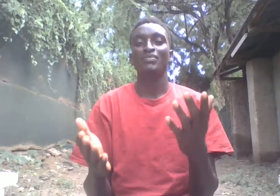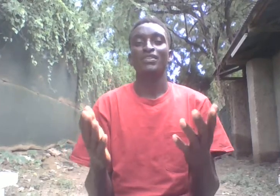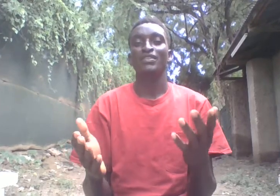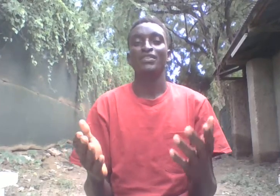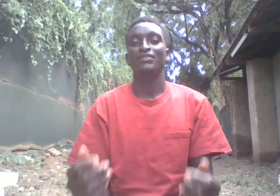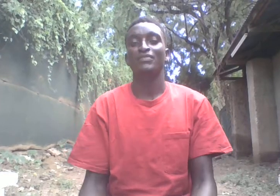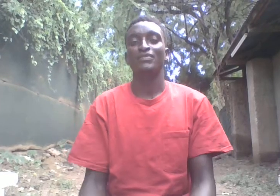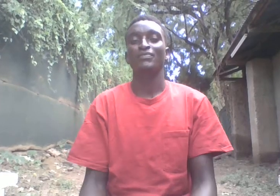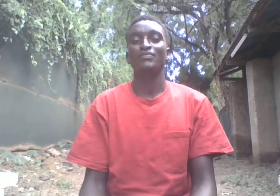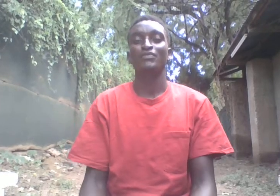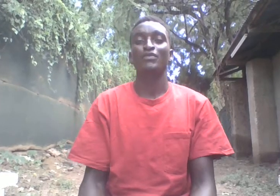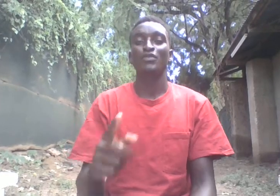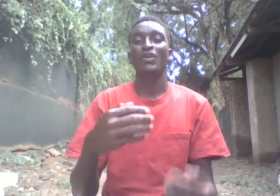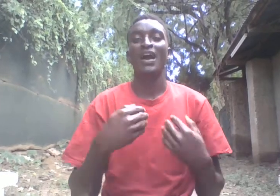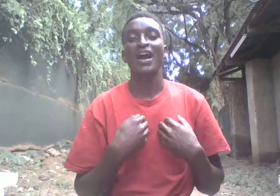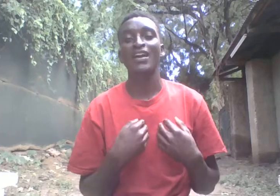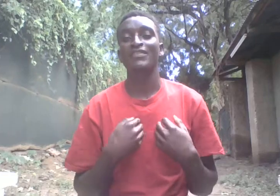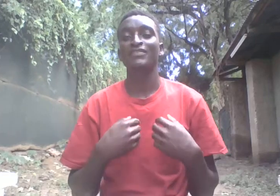maybe you have